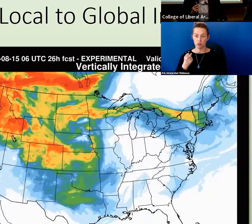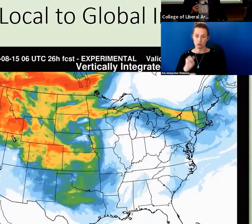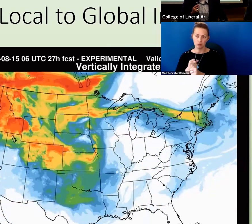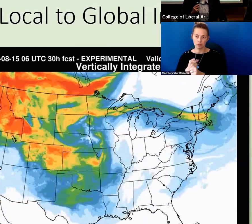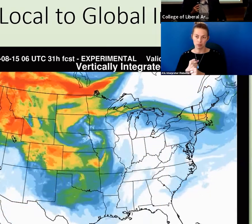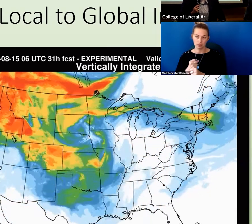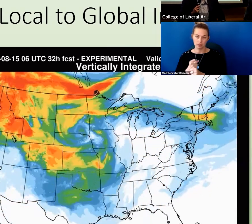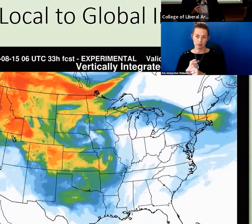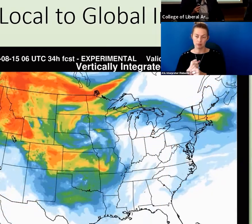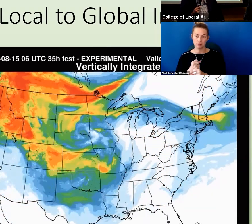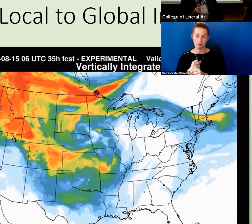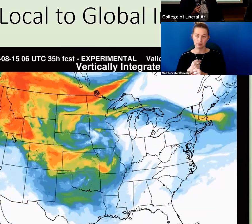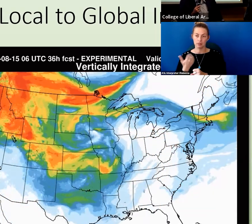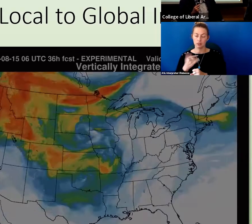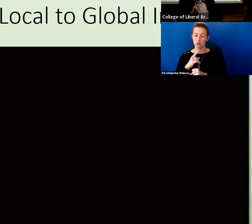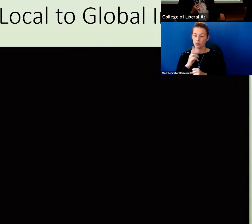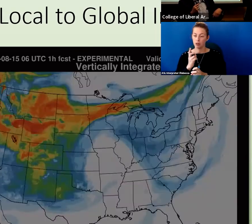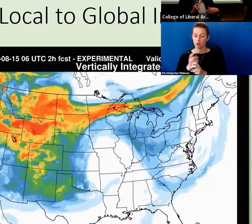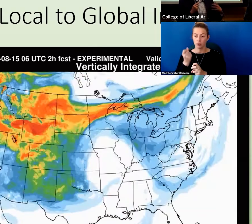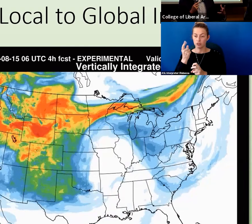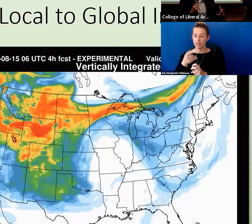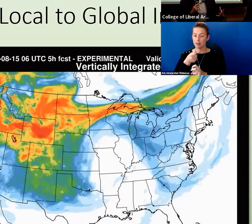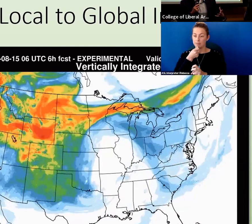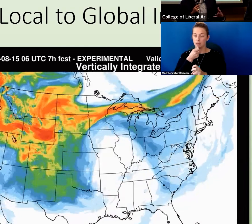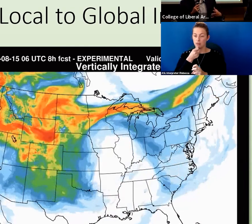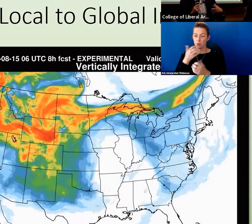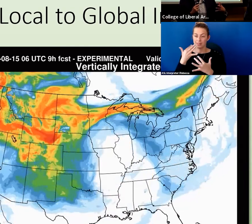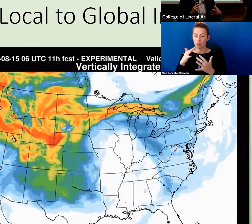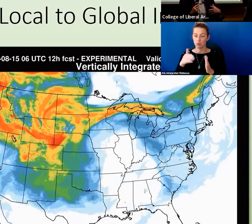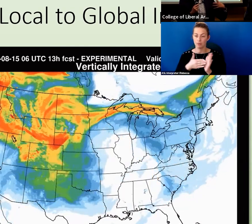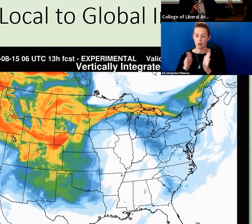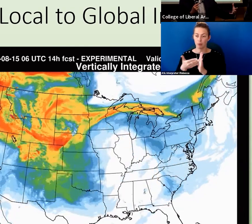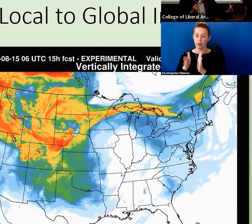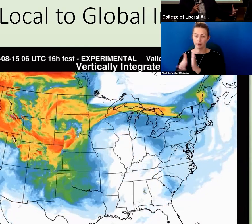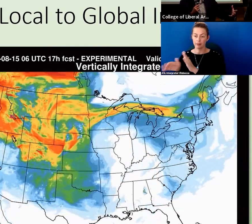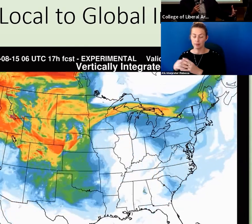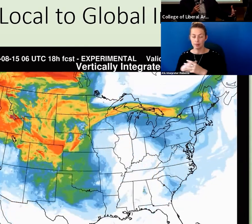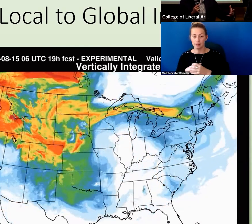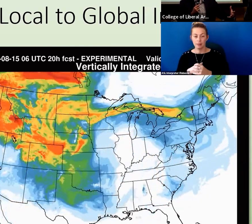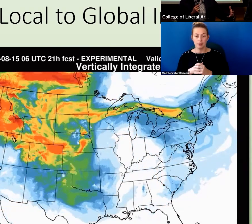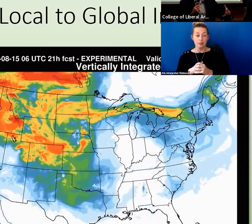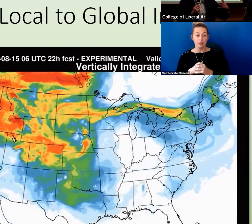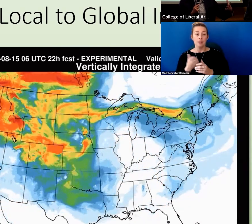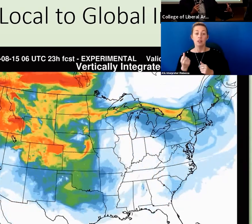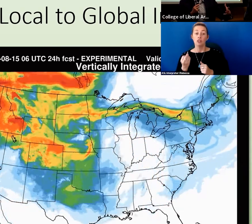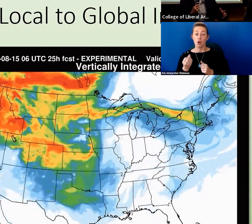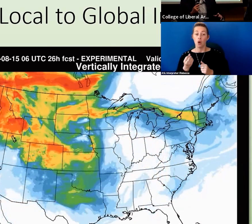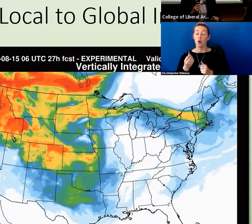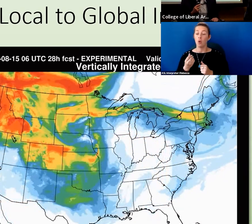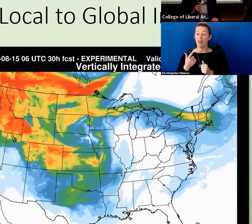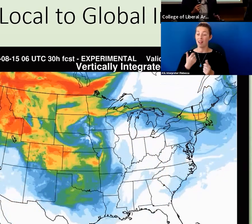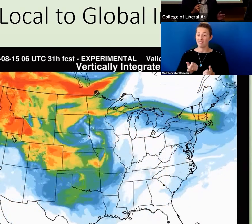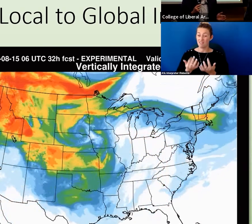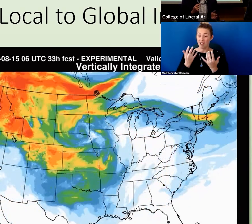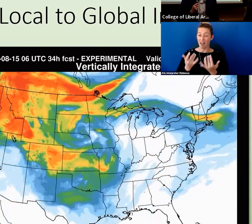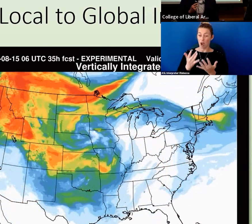increased with all the warming of our atmosphere. And again, the world is connected. So wildfires there in California, Pacific